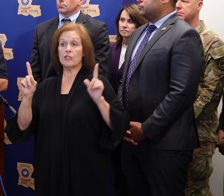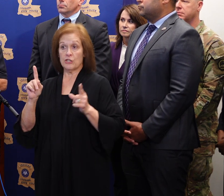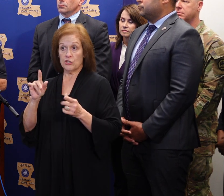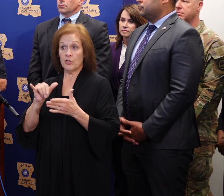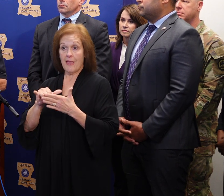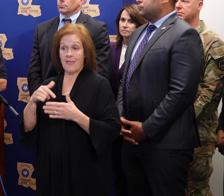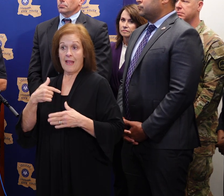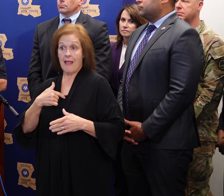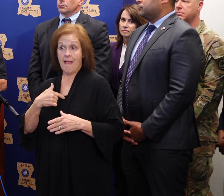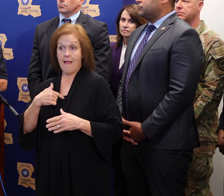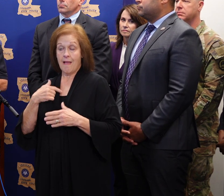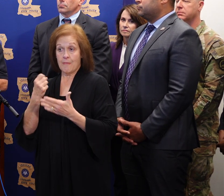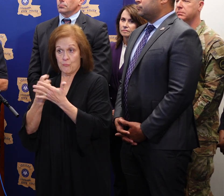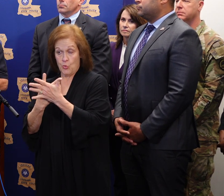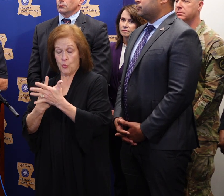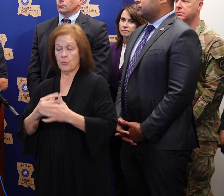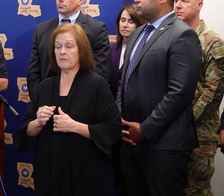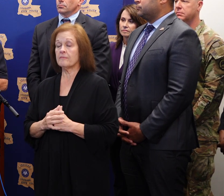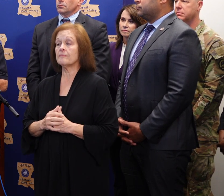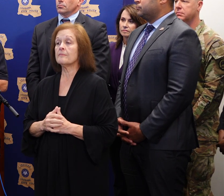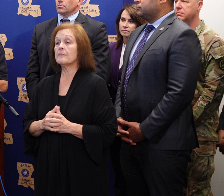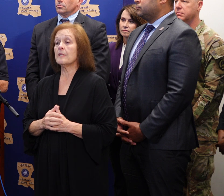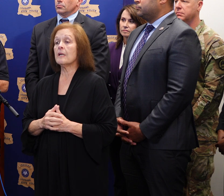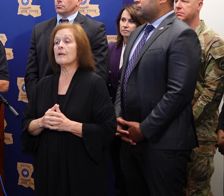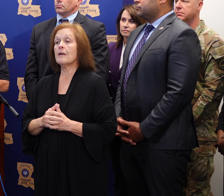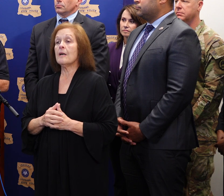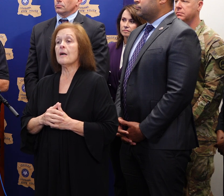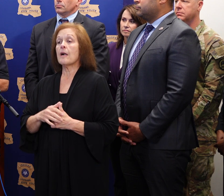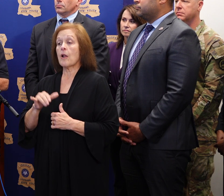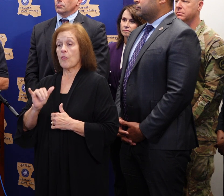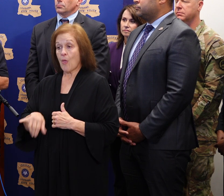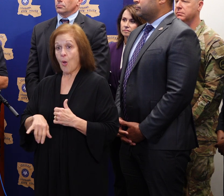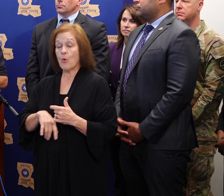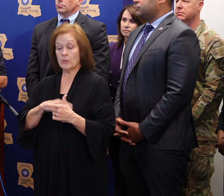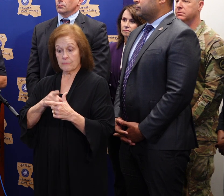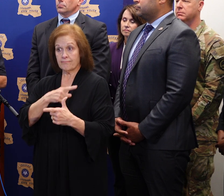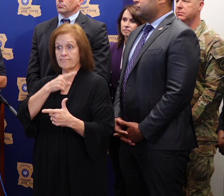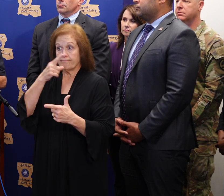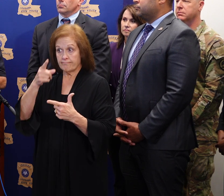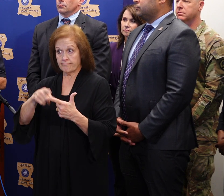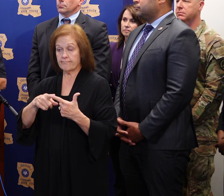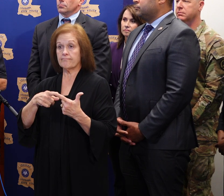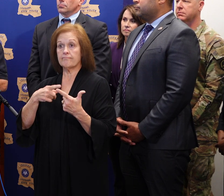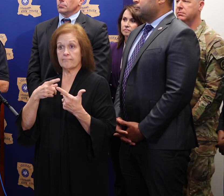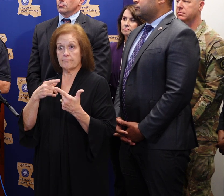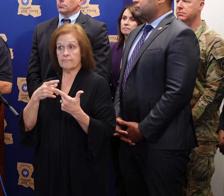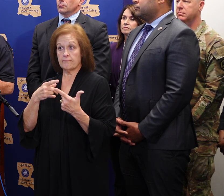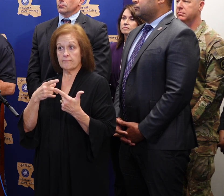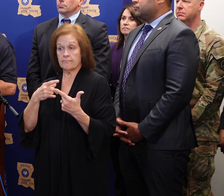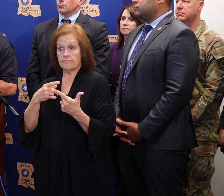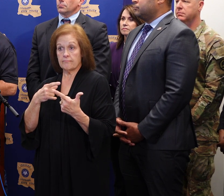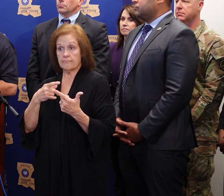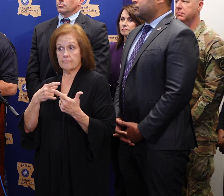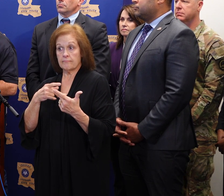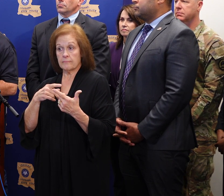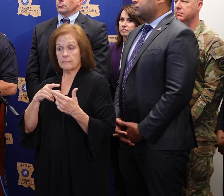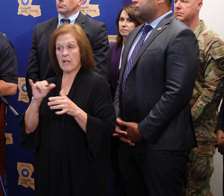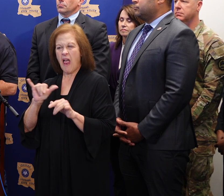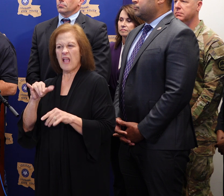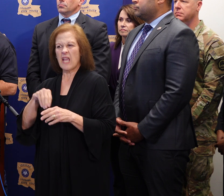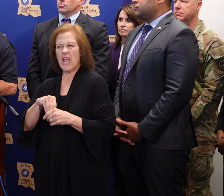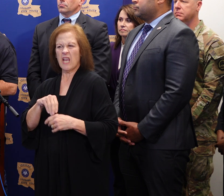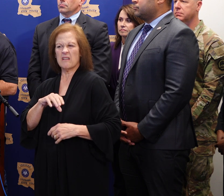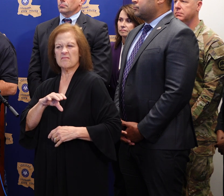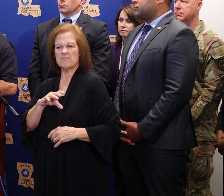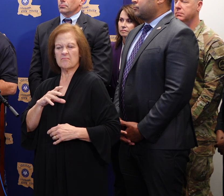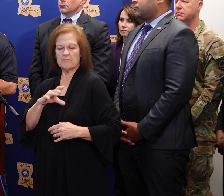MP company on the ground. Those become force multipliers, is what we call that in law enforcement in the